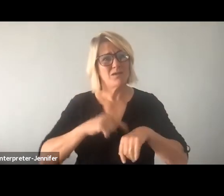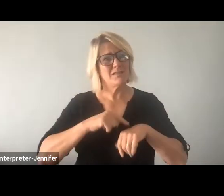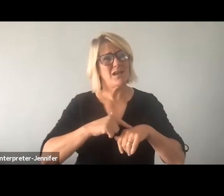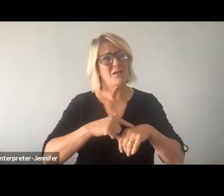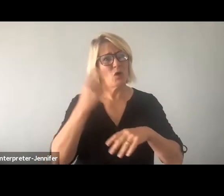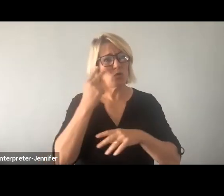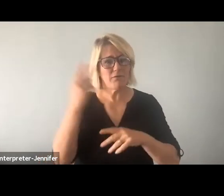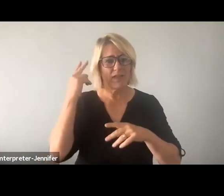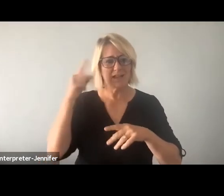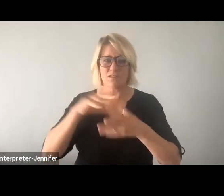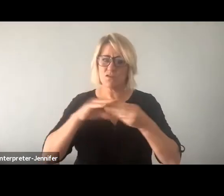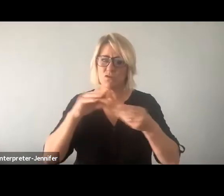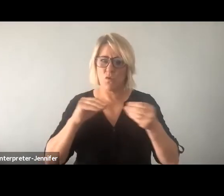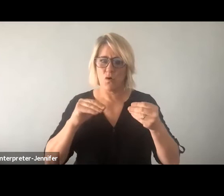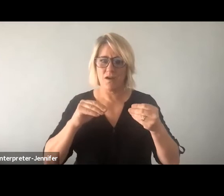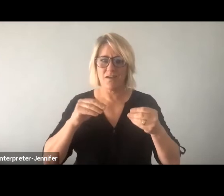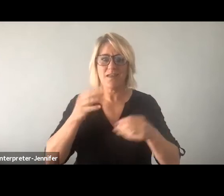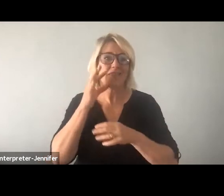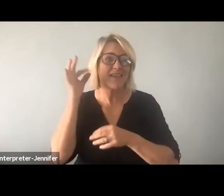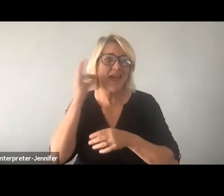story Cat in the Hat.